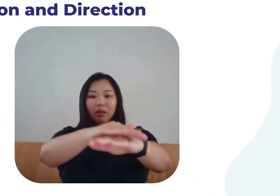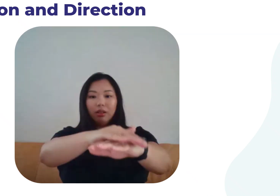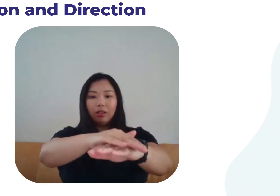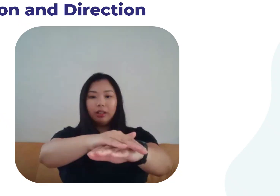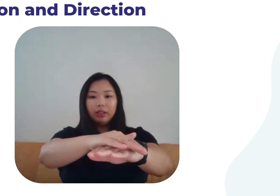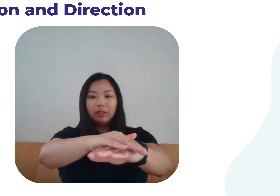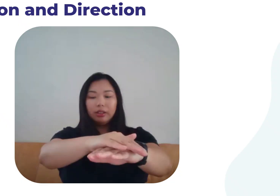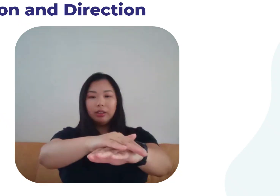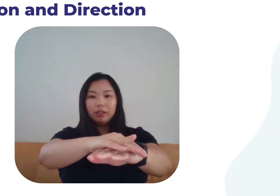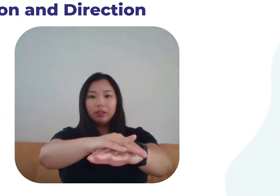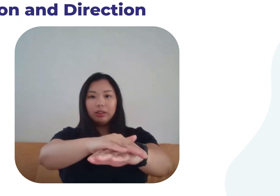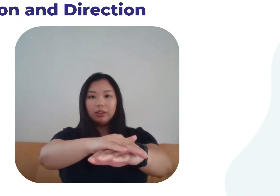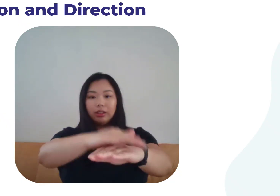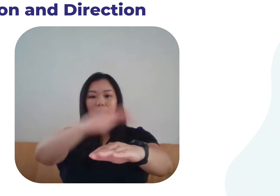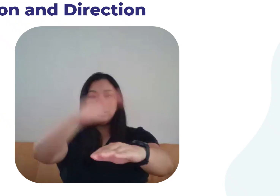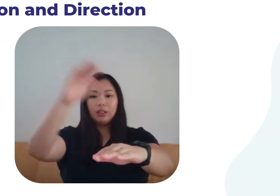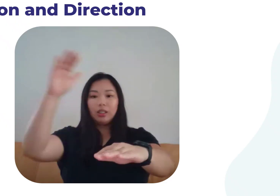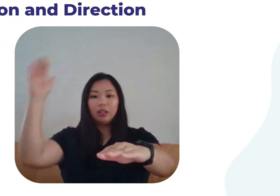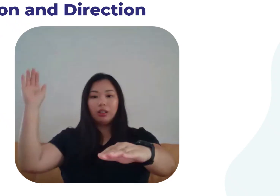on,